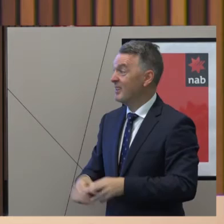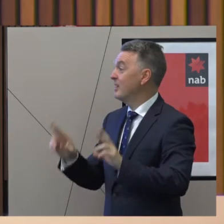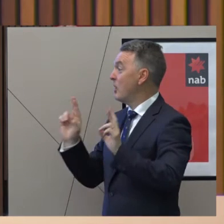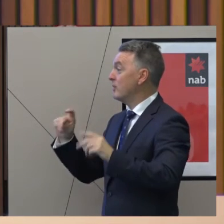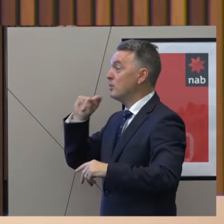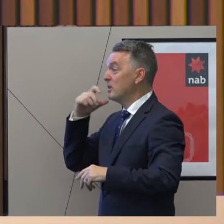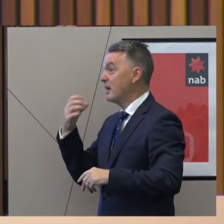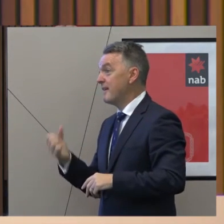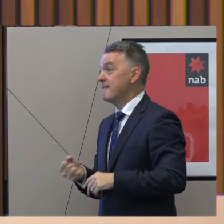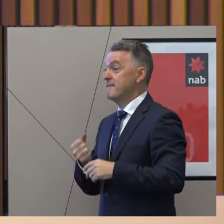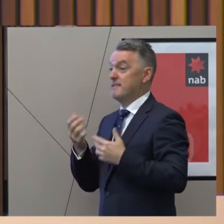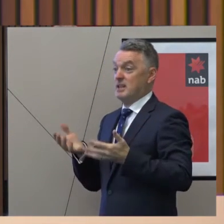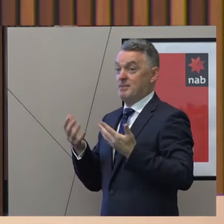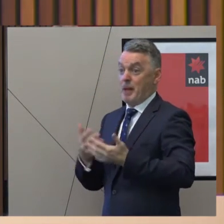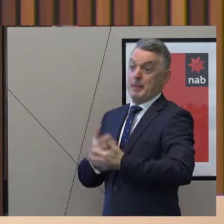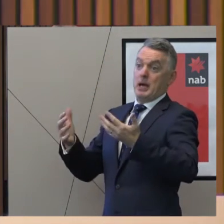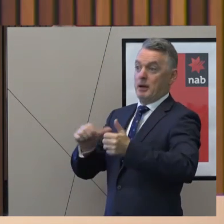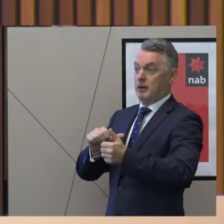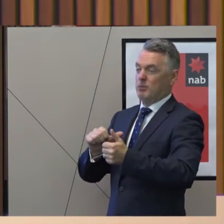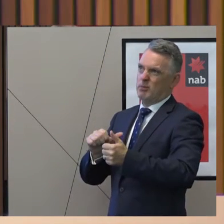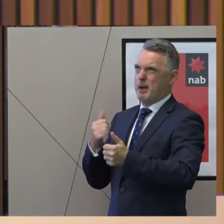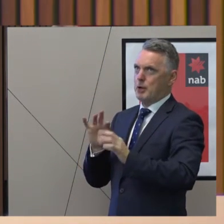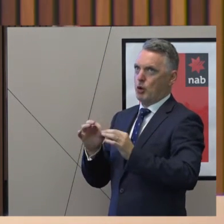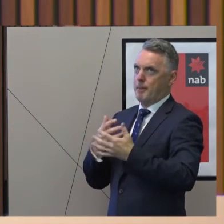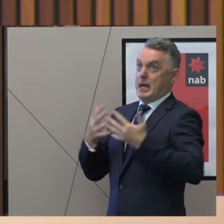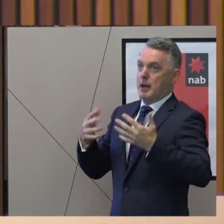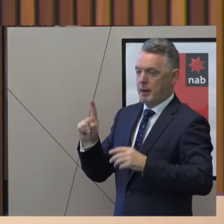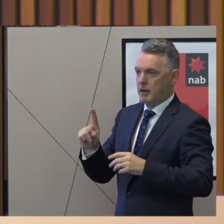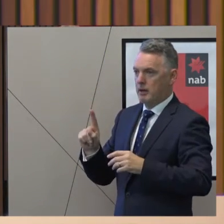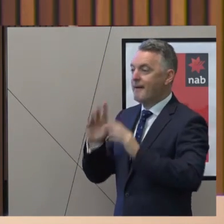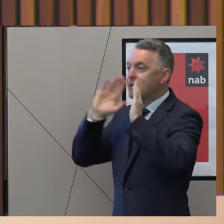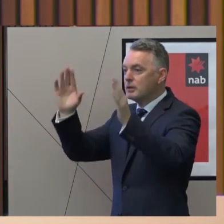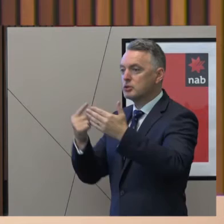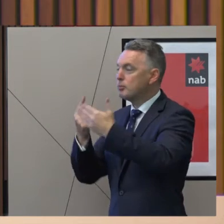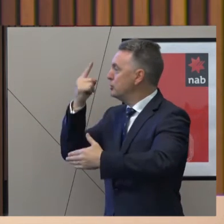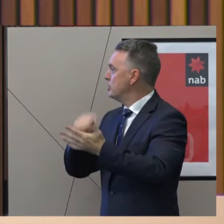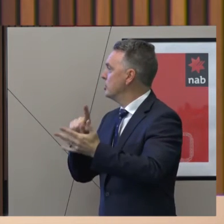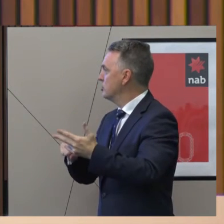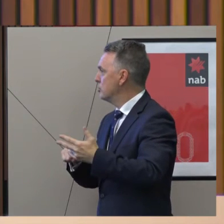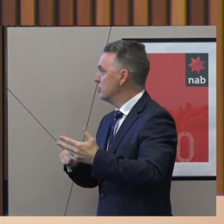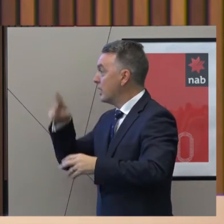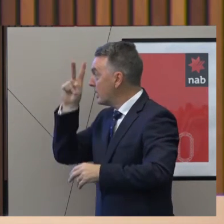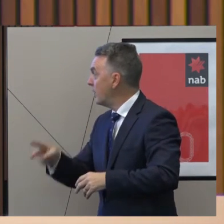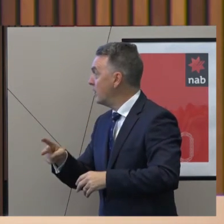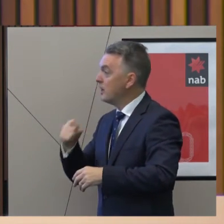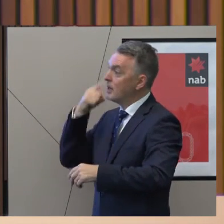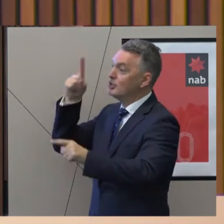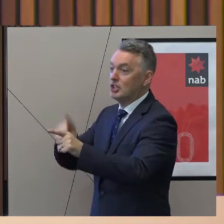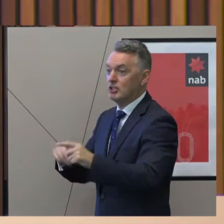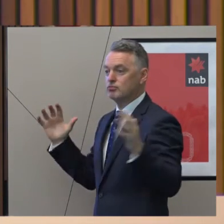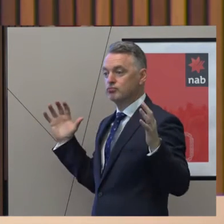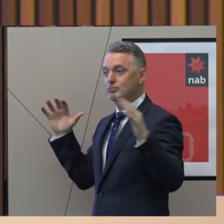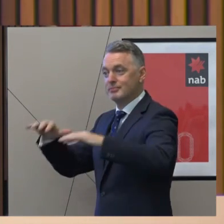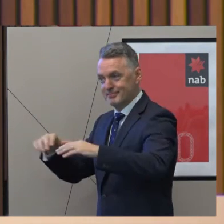we'll have a bigger and better, maybe not bigger, but you know, a fabulous opportunity to all come together next year. And